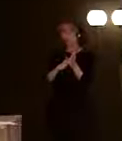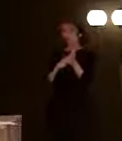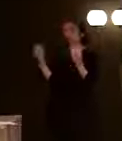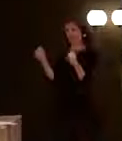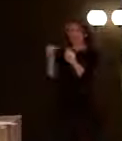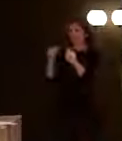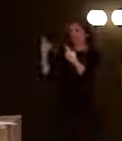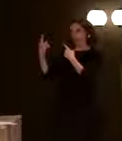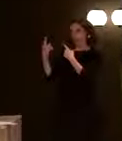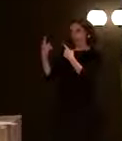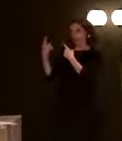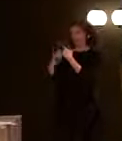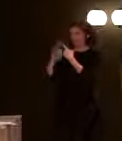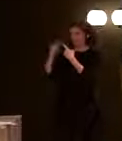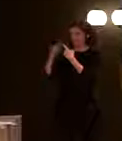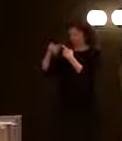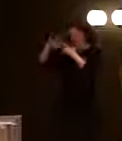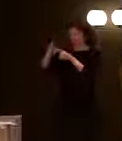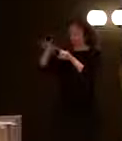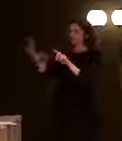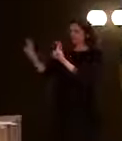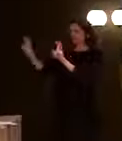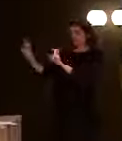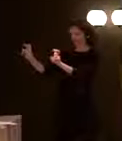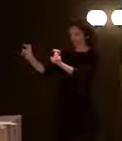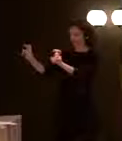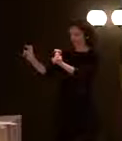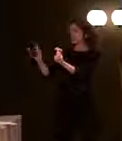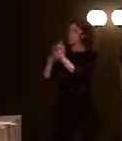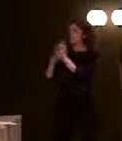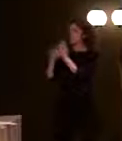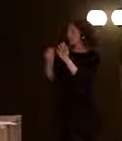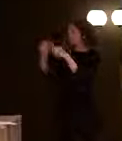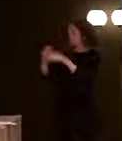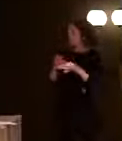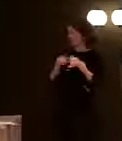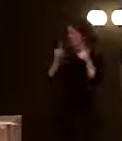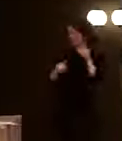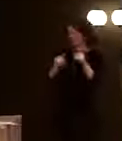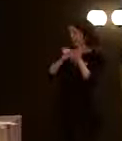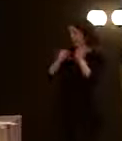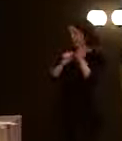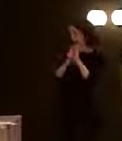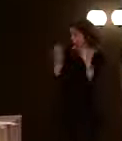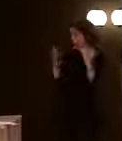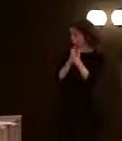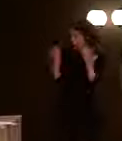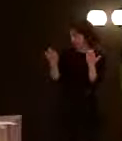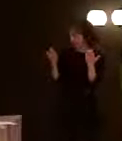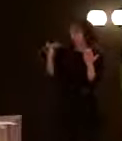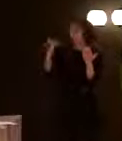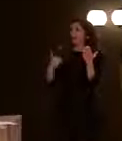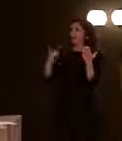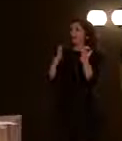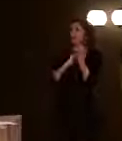read in the student's mother tongue, and you could only work on excerpts from that. And this is a good way